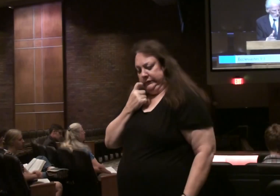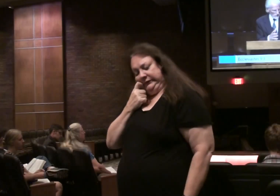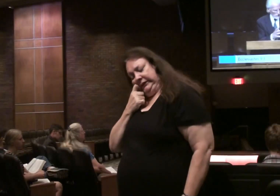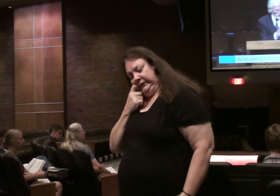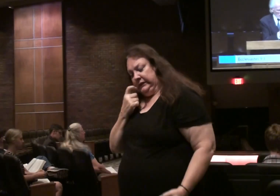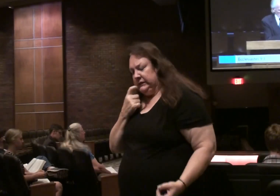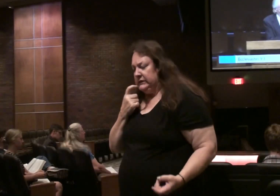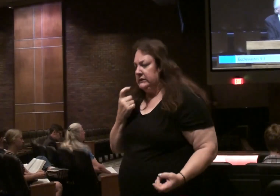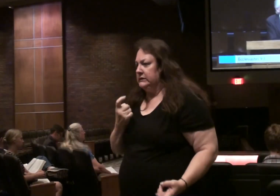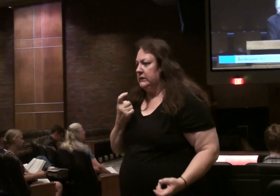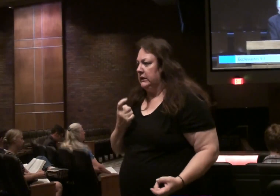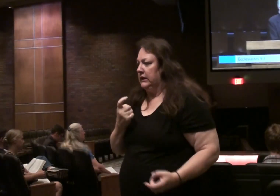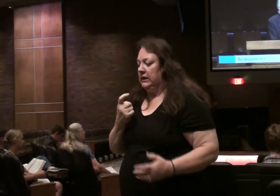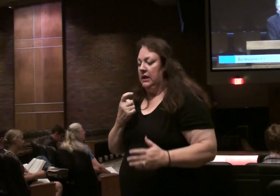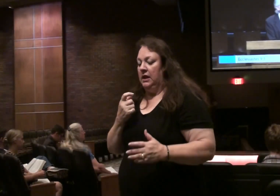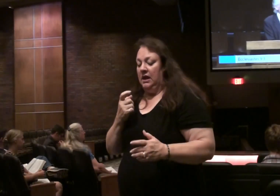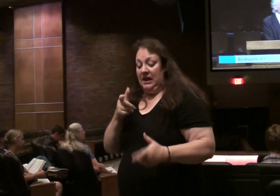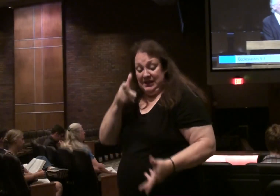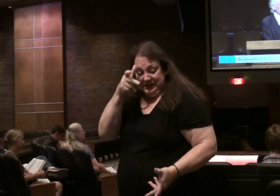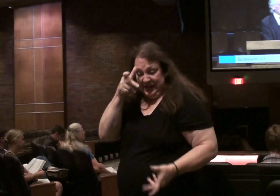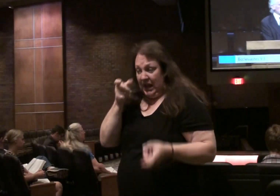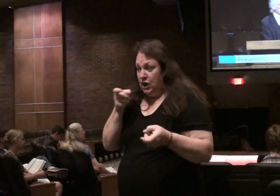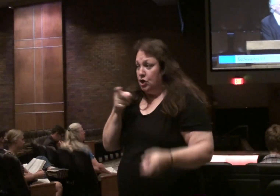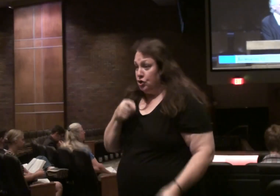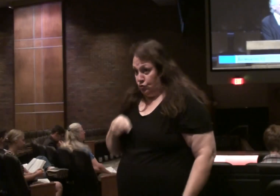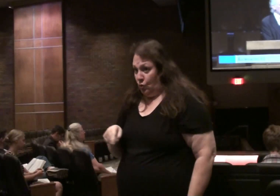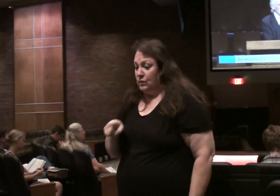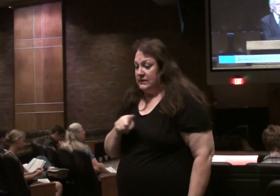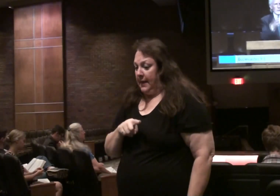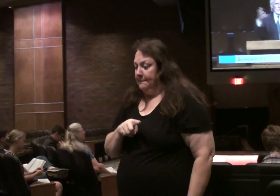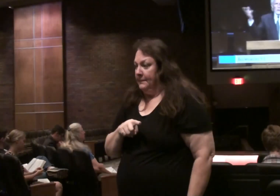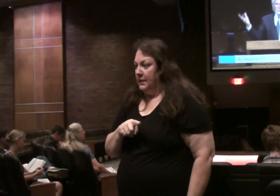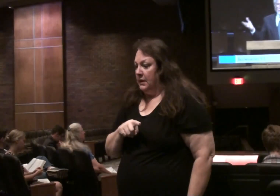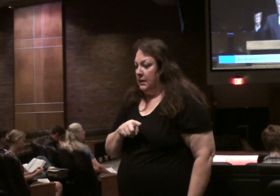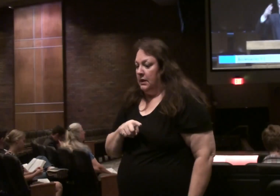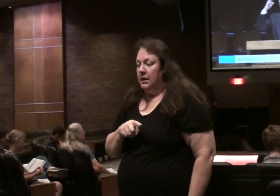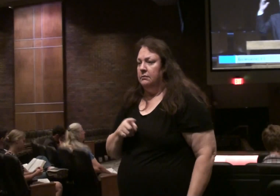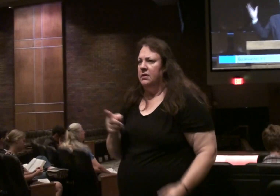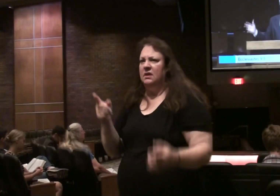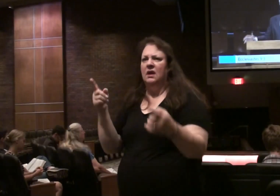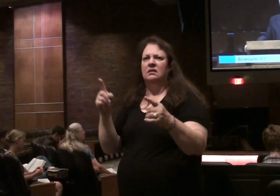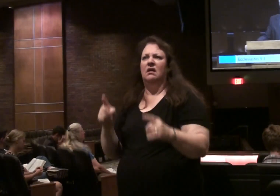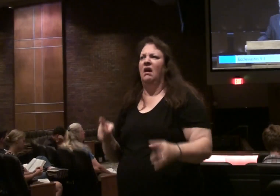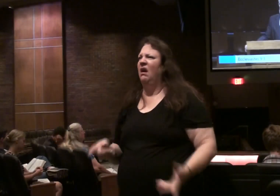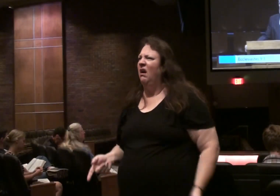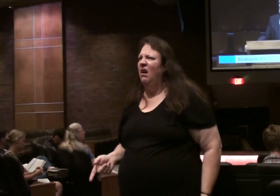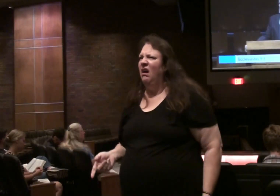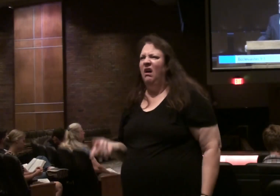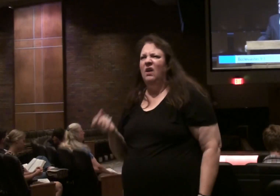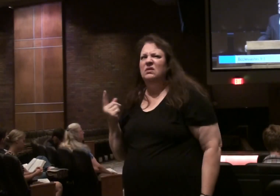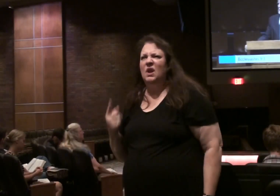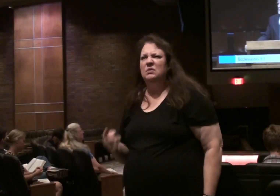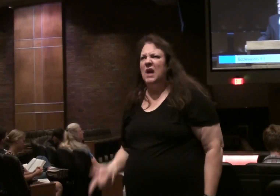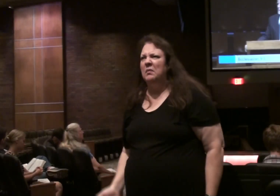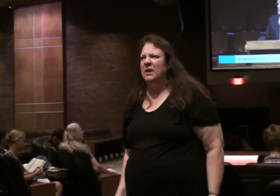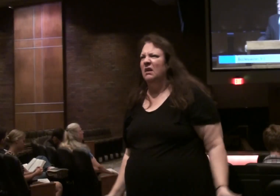their sin, under the control of the devil. Yet when things go on, then we say, I can't understand what's